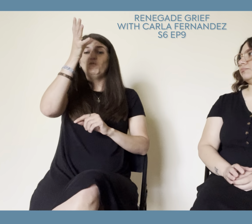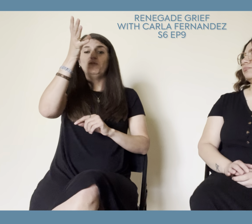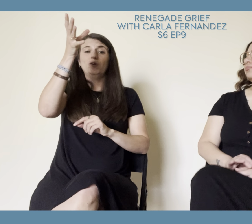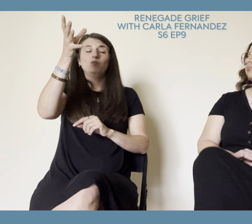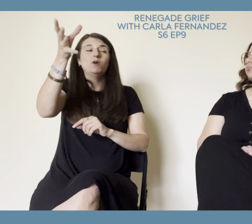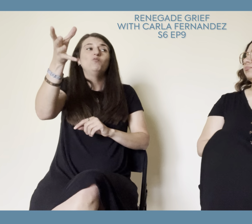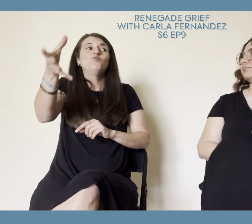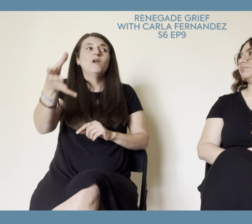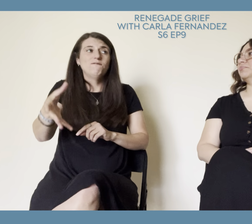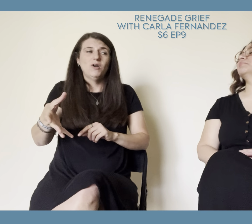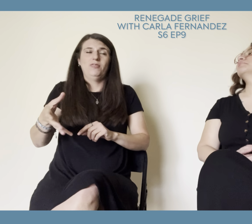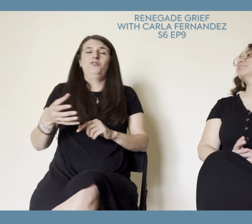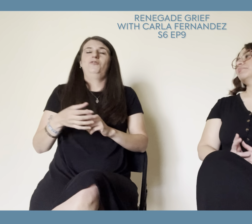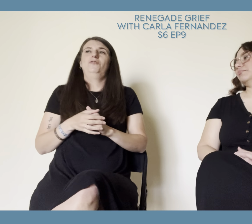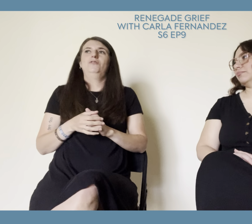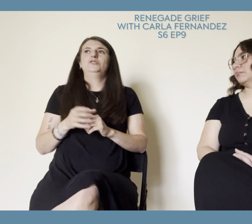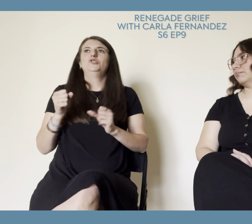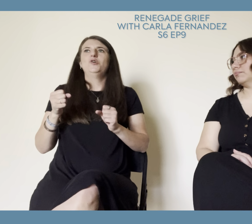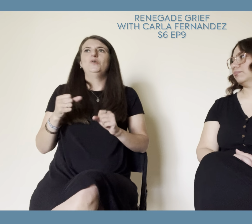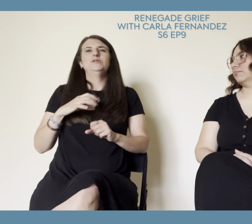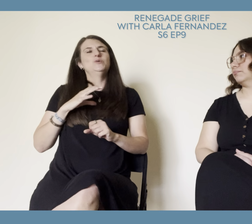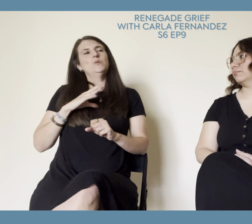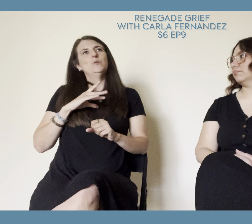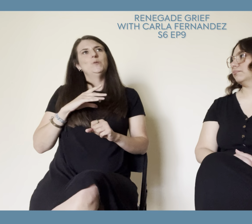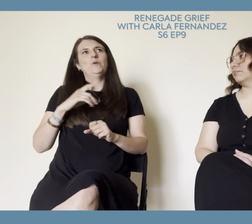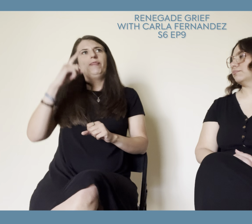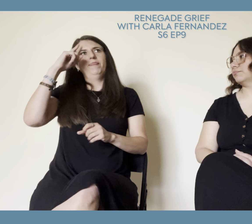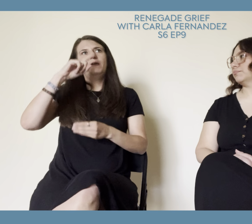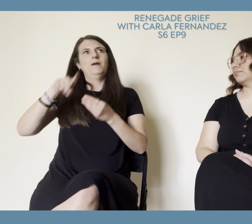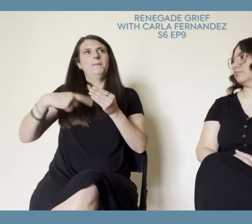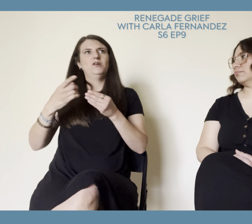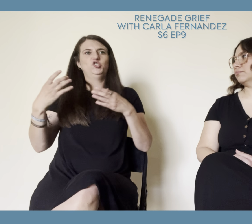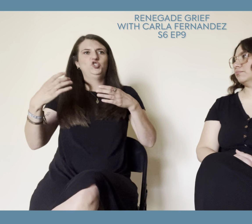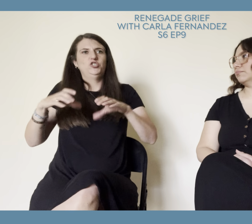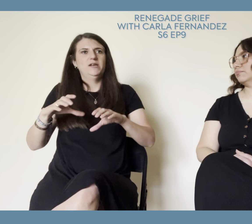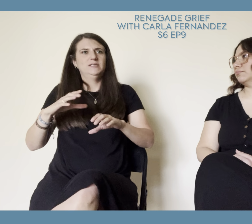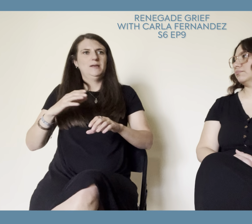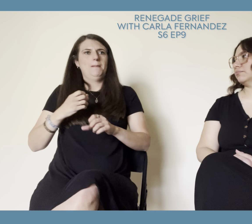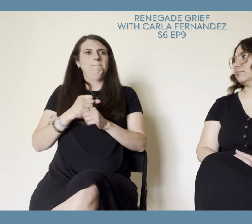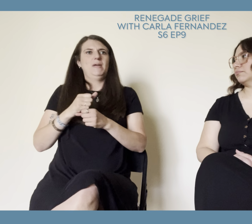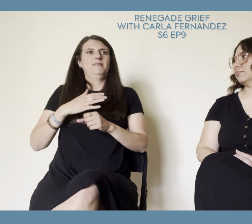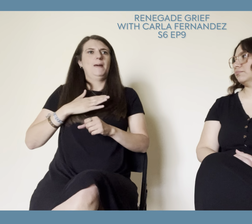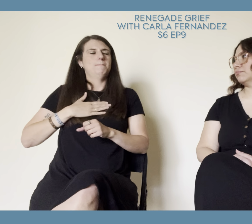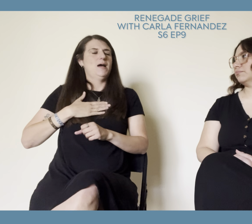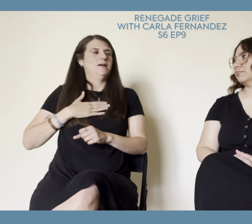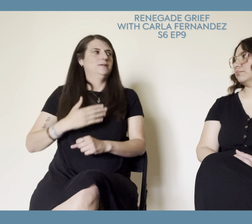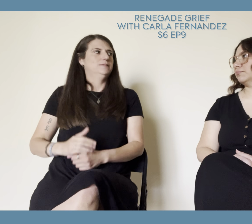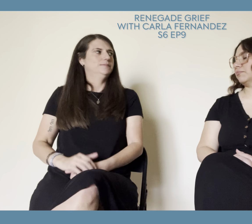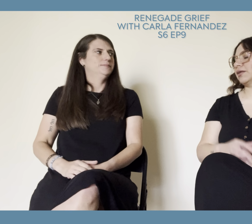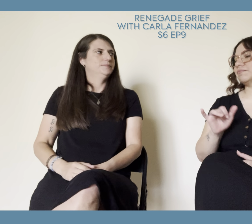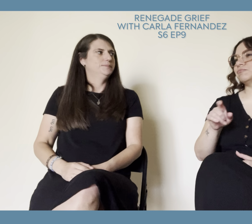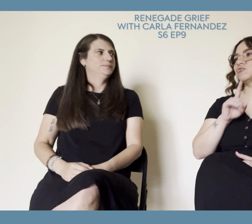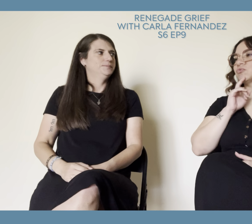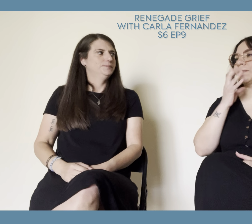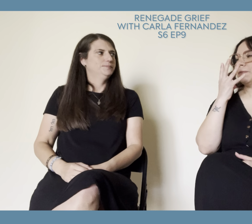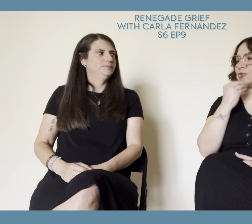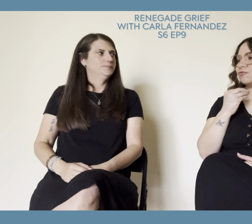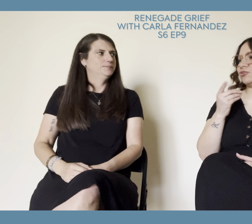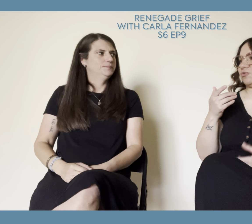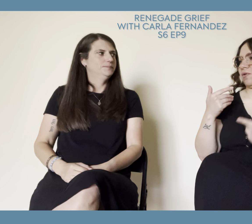cool to me about getting the chance to make that my recipe too. It's really beautiful how you have this concrete thing to